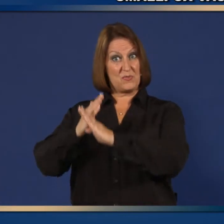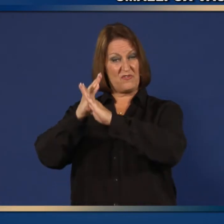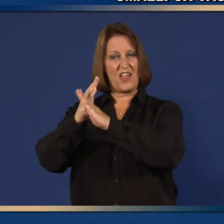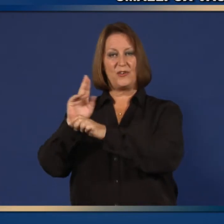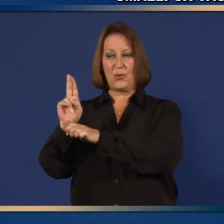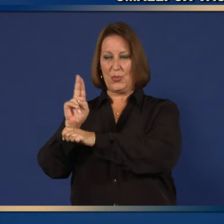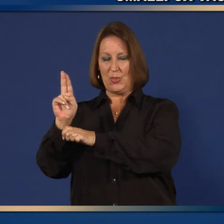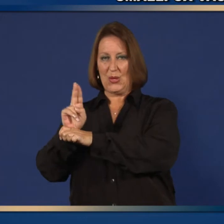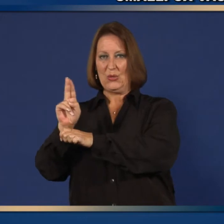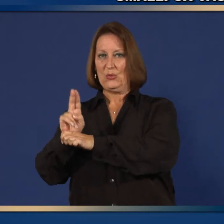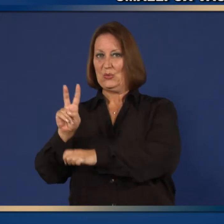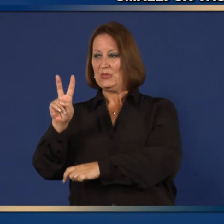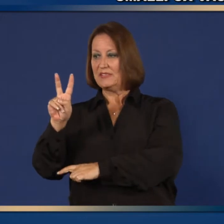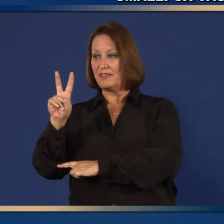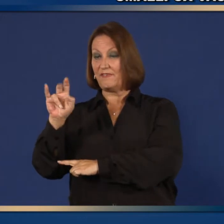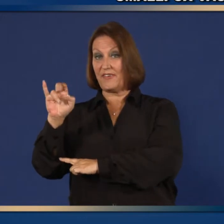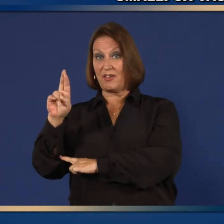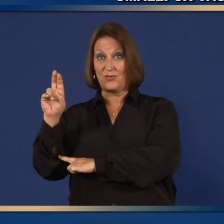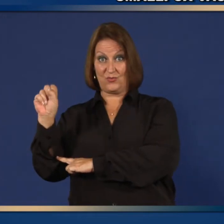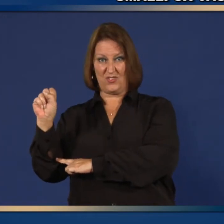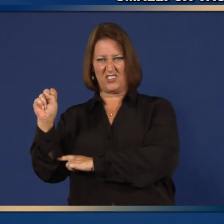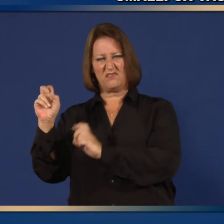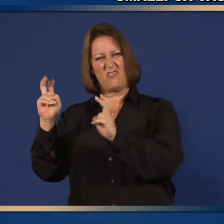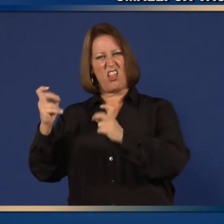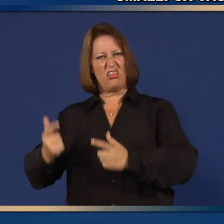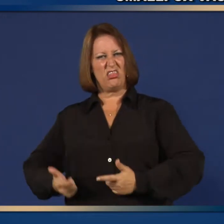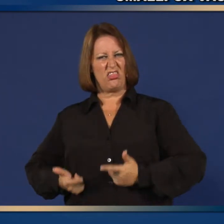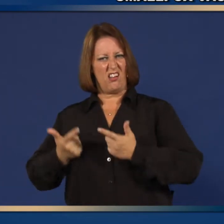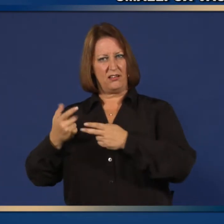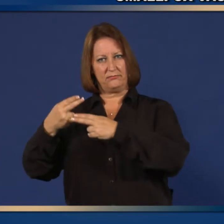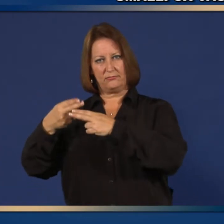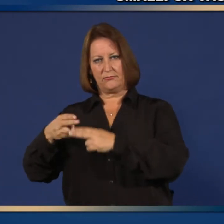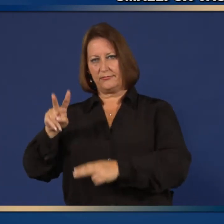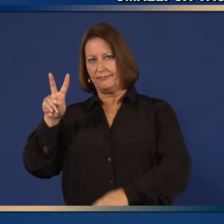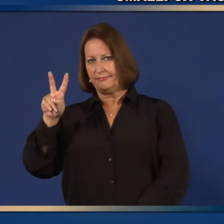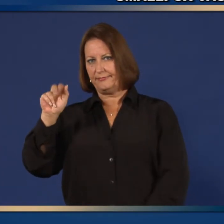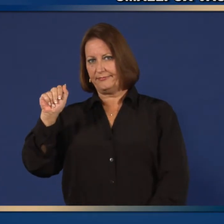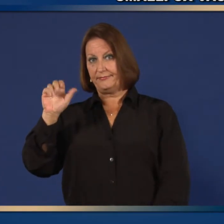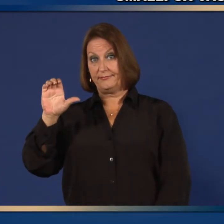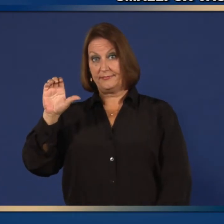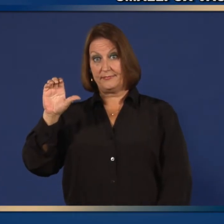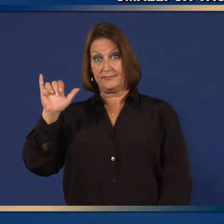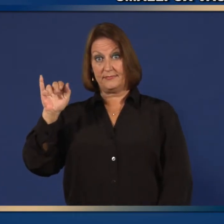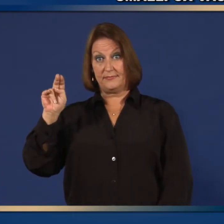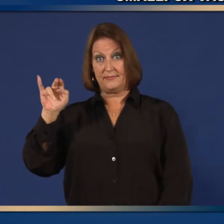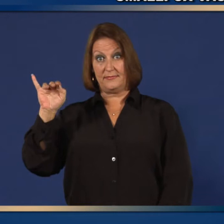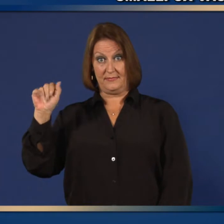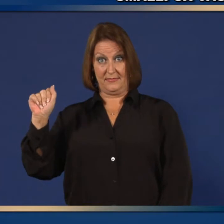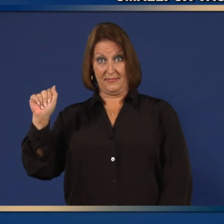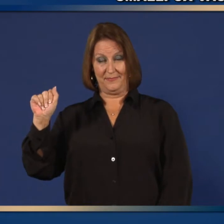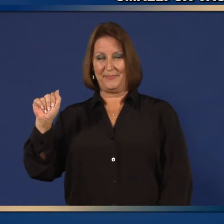Smallpox vaccine is made from a living virus called vaccinia.